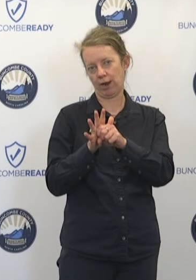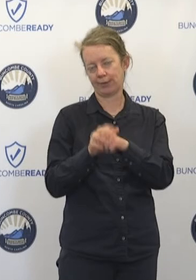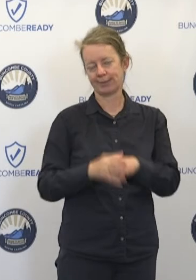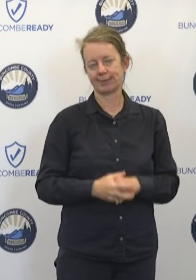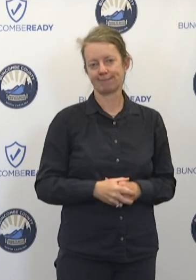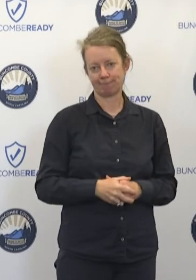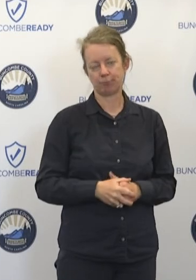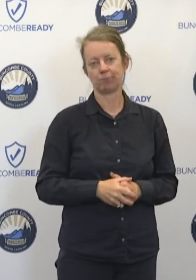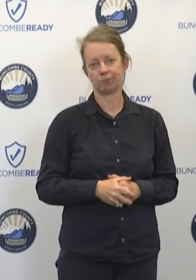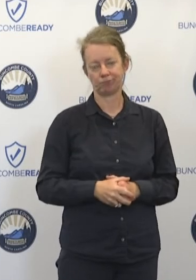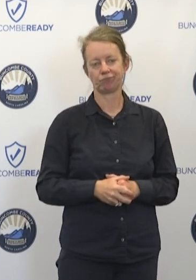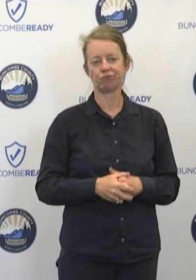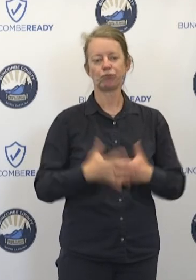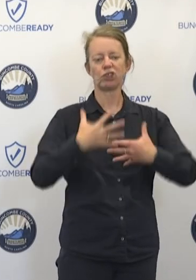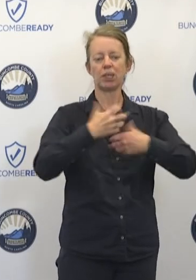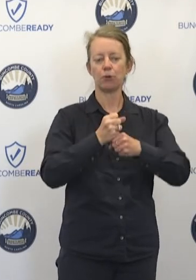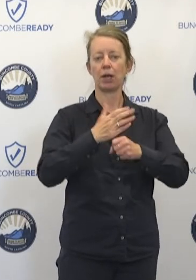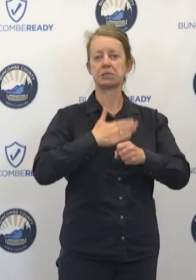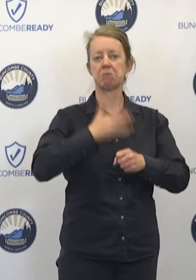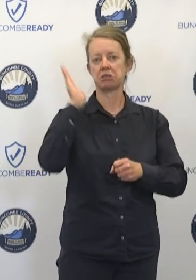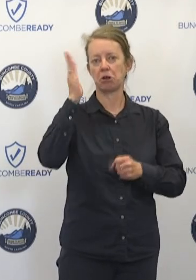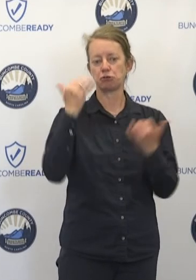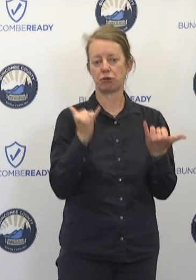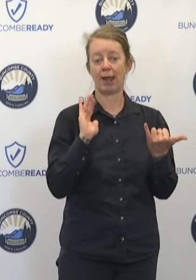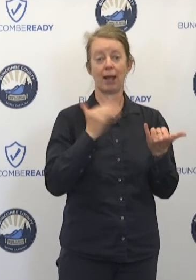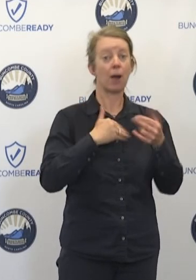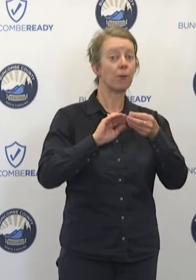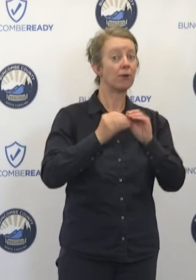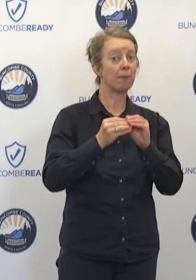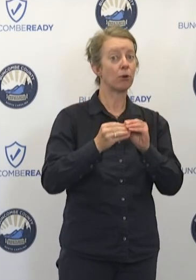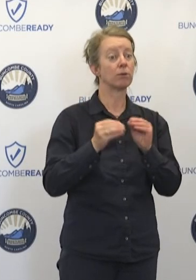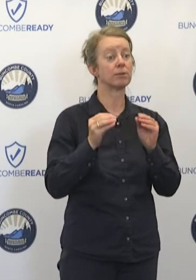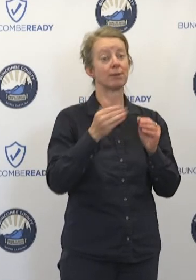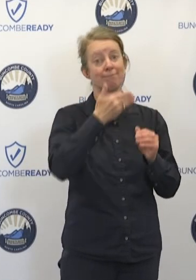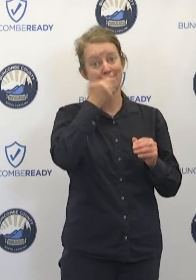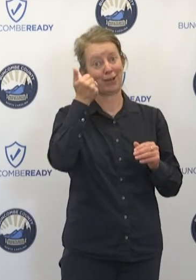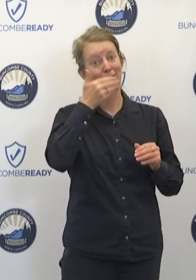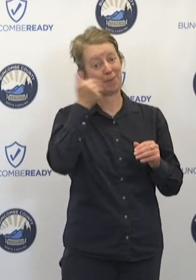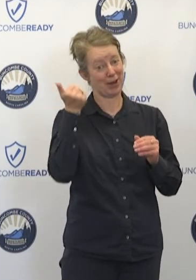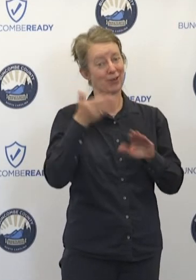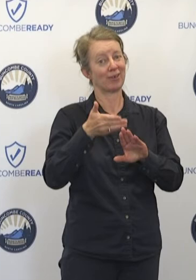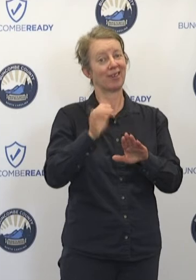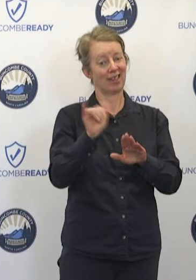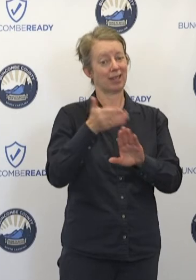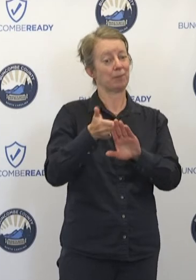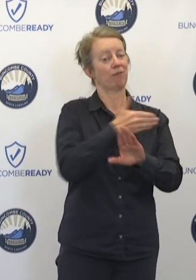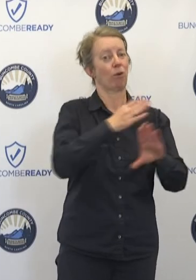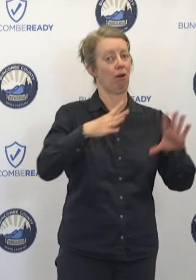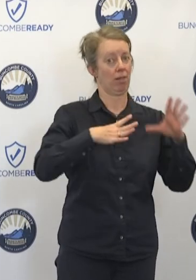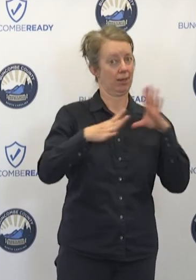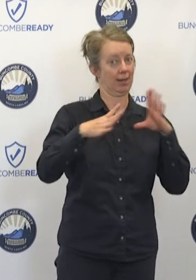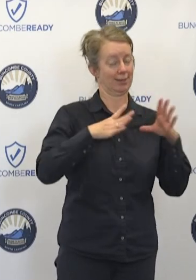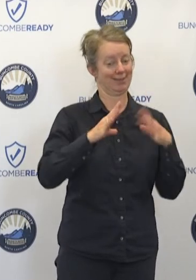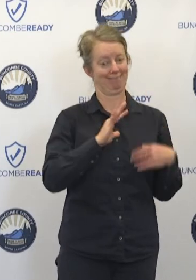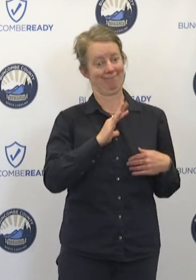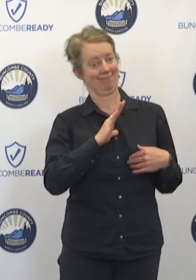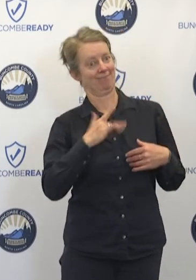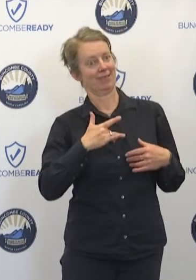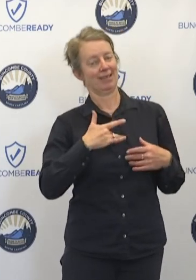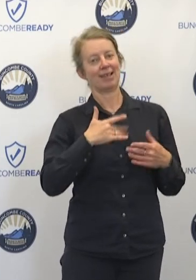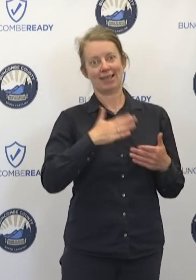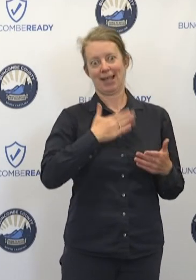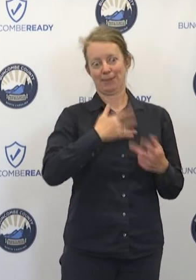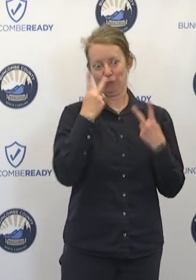In summary, our trends are looking more and more like the pre-surge days. This is a welcome sight after several weeks of